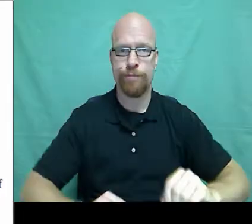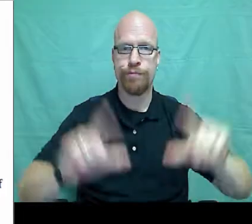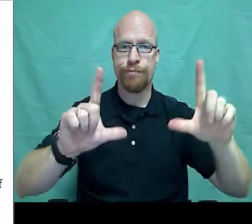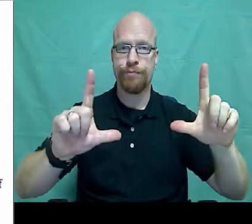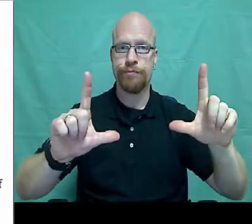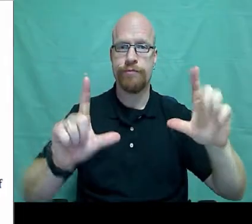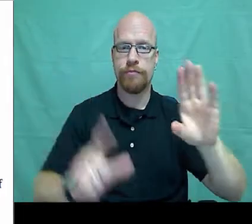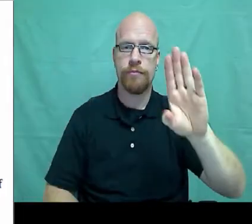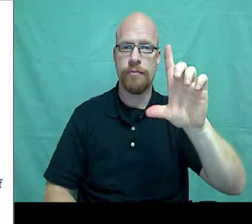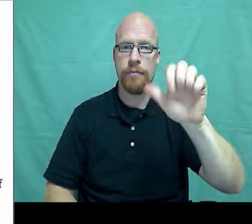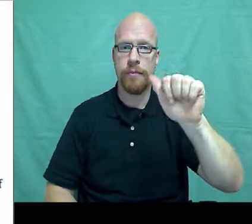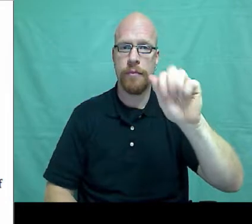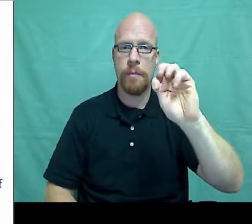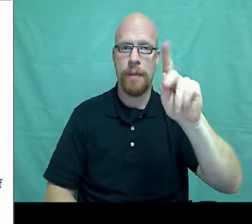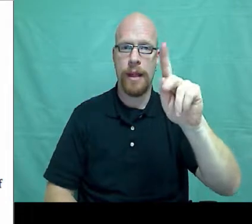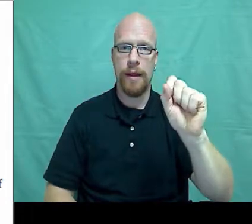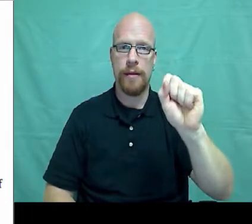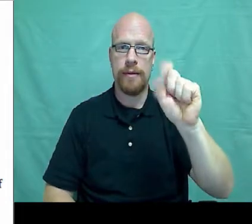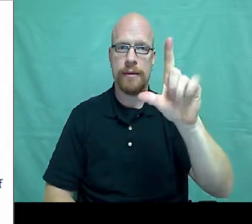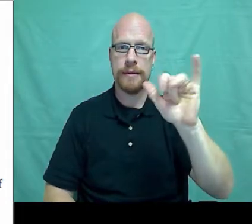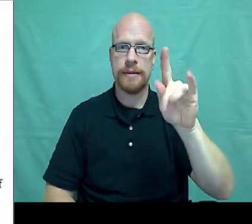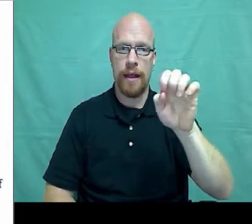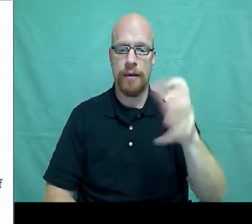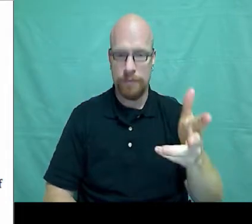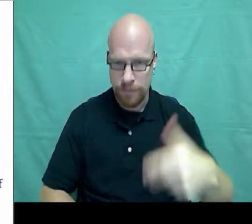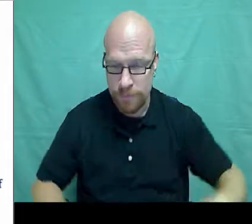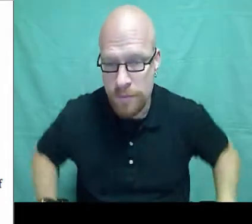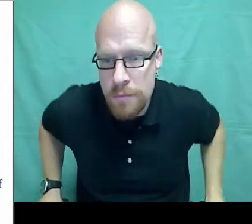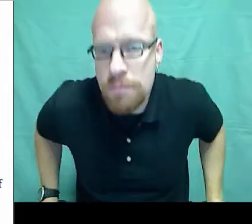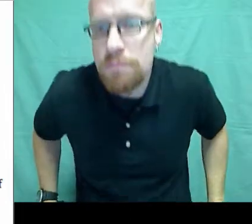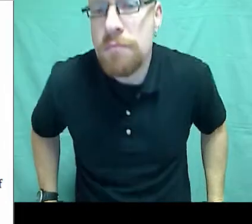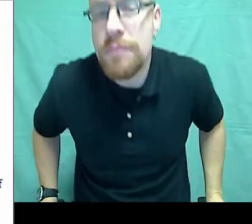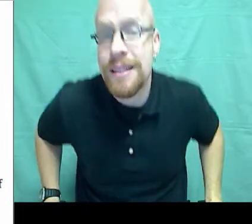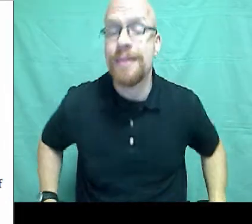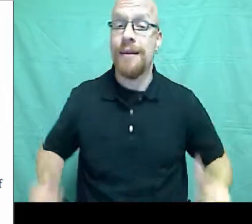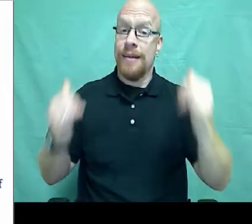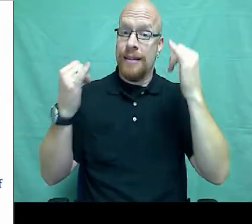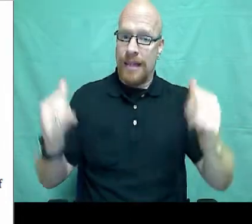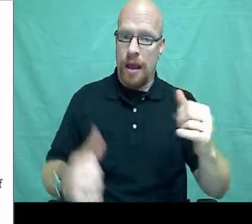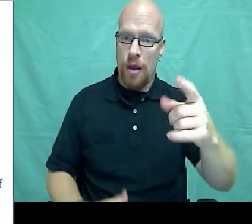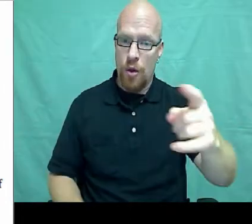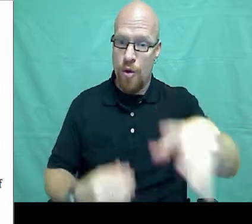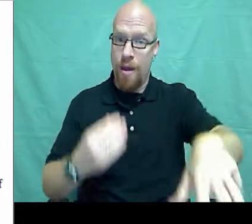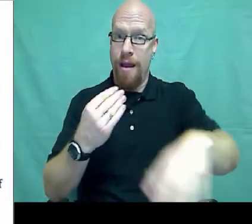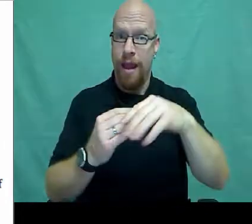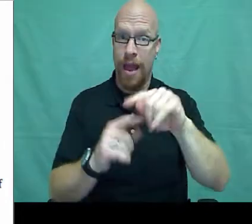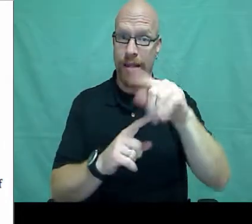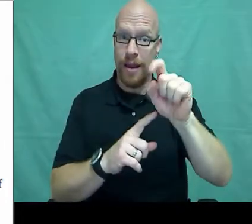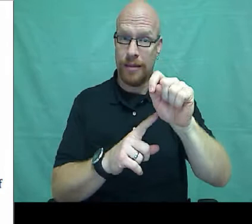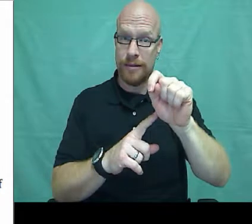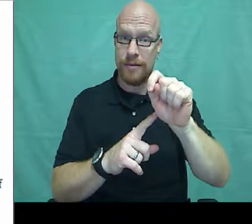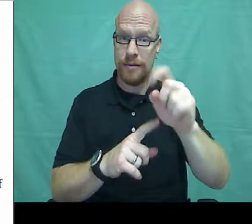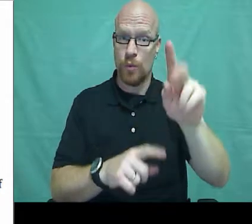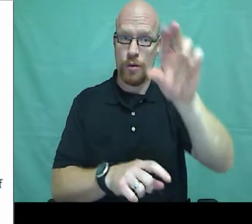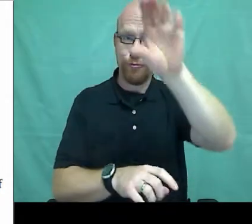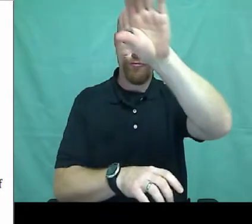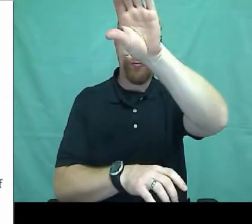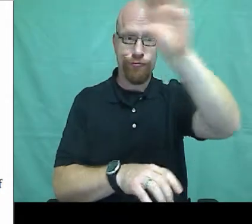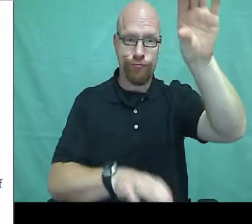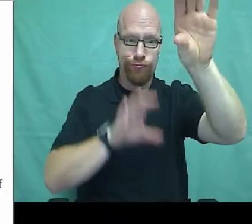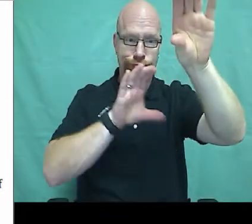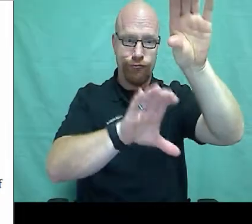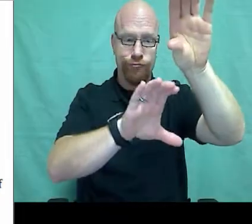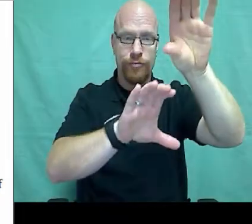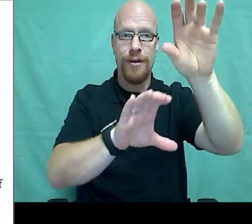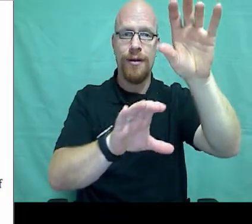It's going to be blank. Now, as you add slides, there's going to